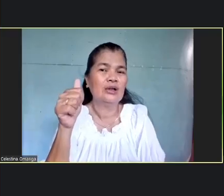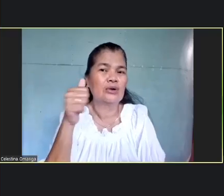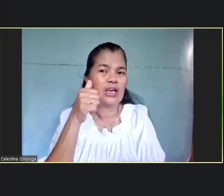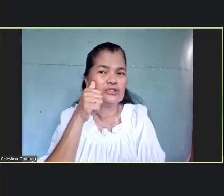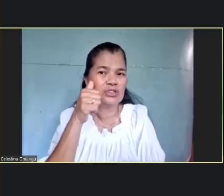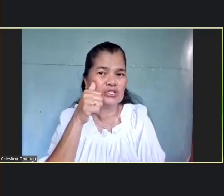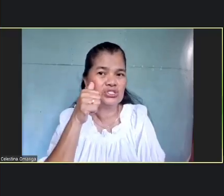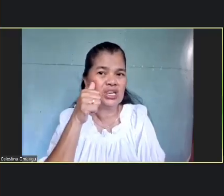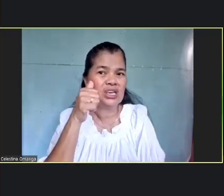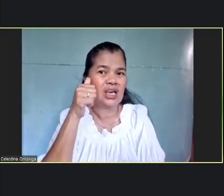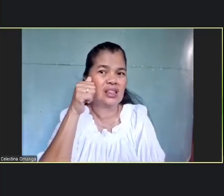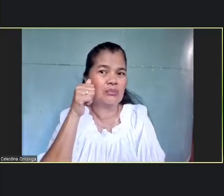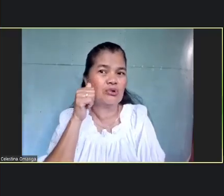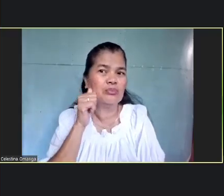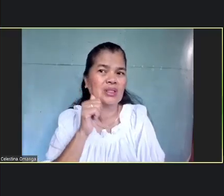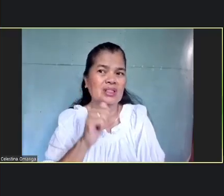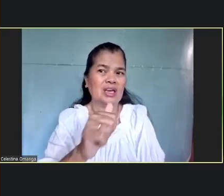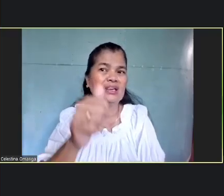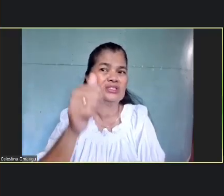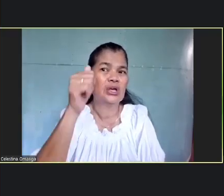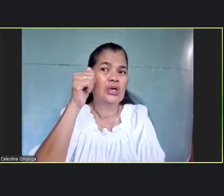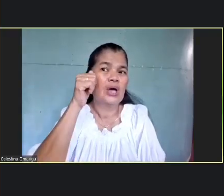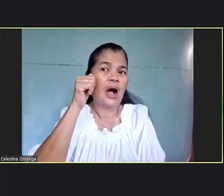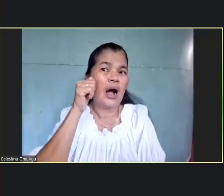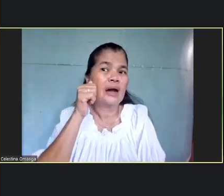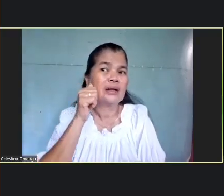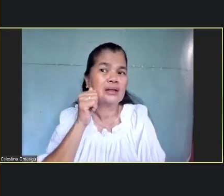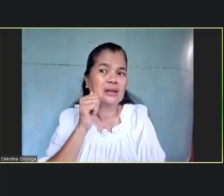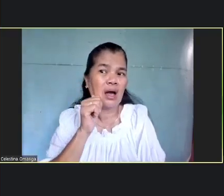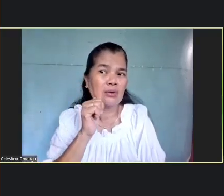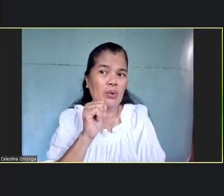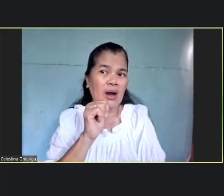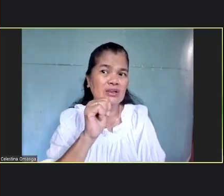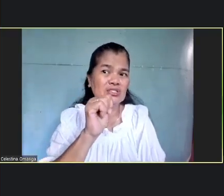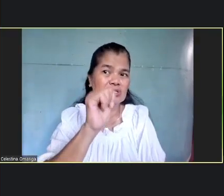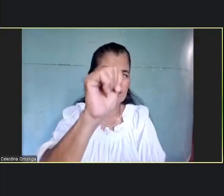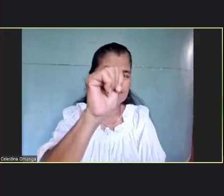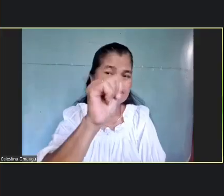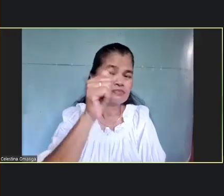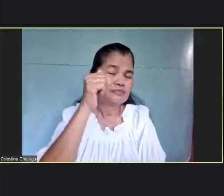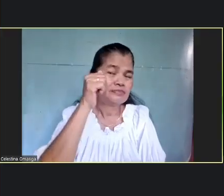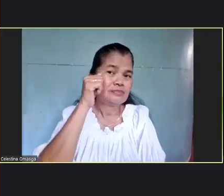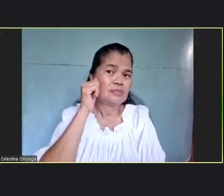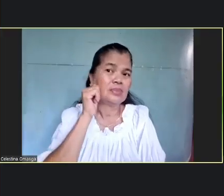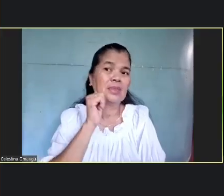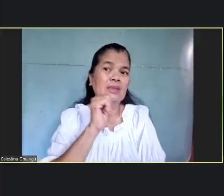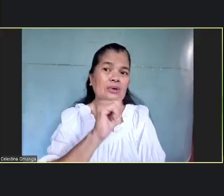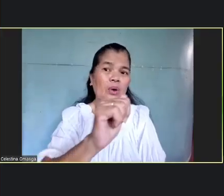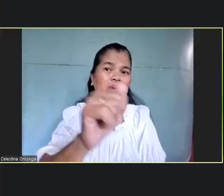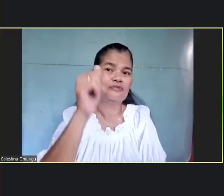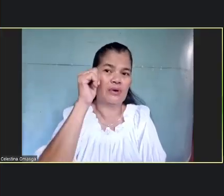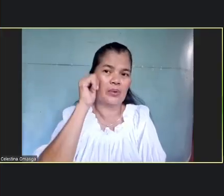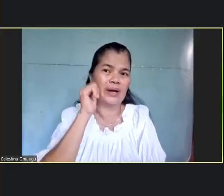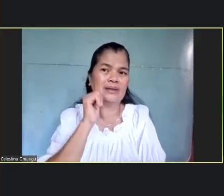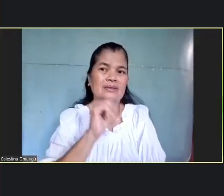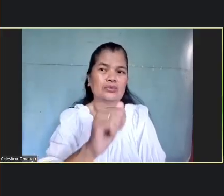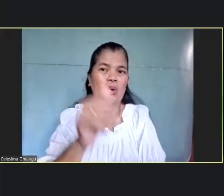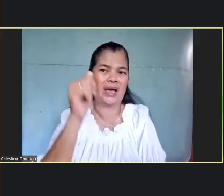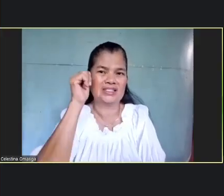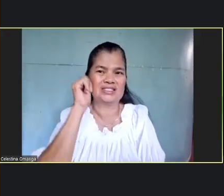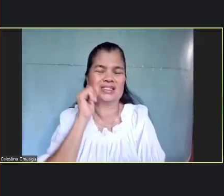side, location is cheek, and the movement is arc downwards, going